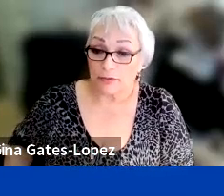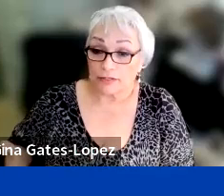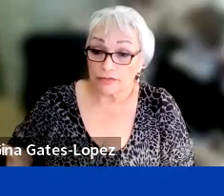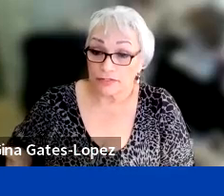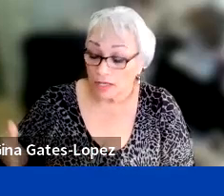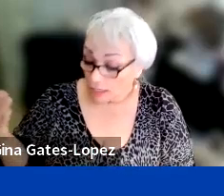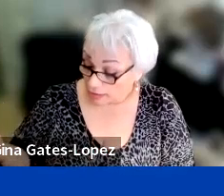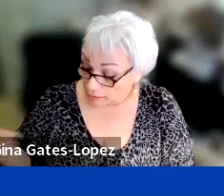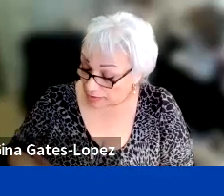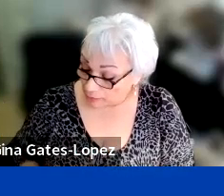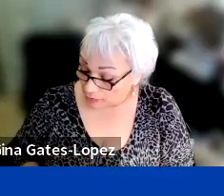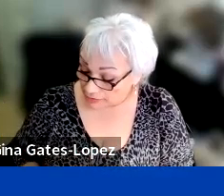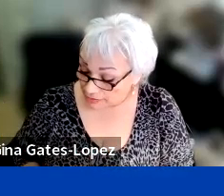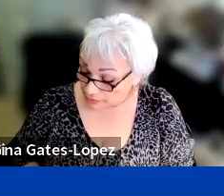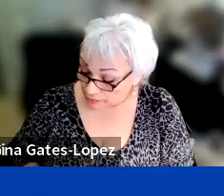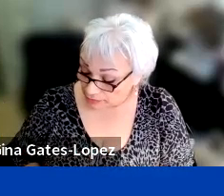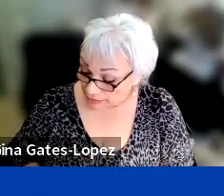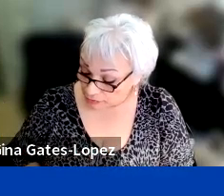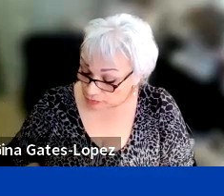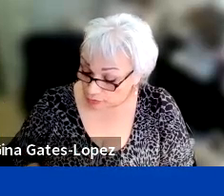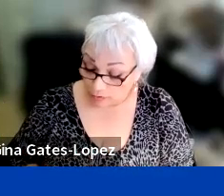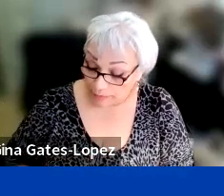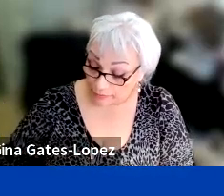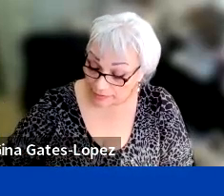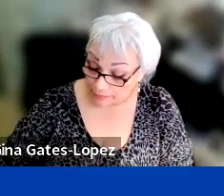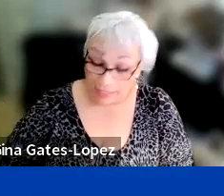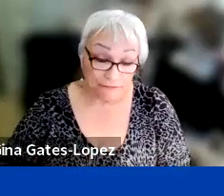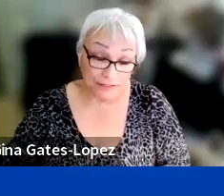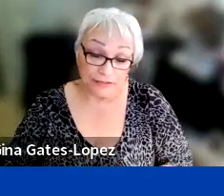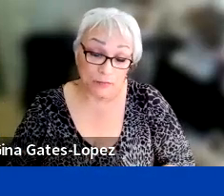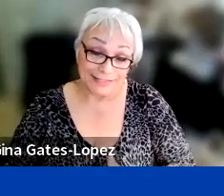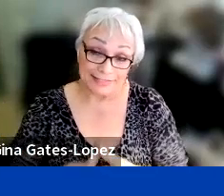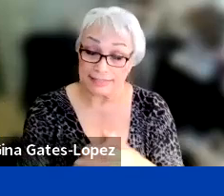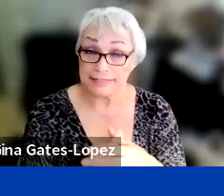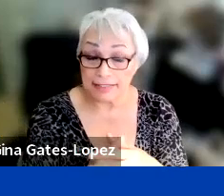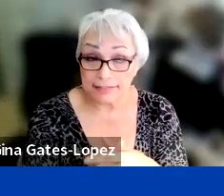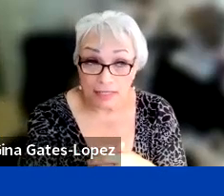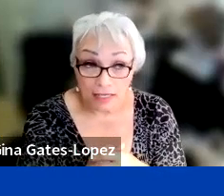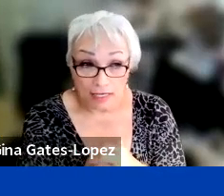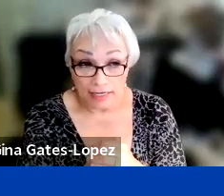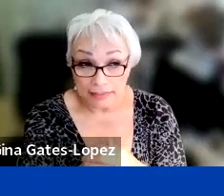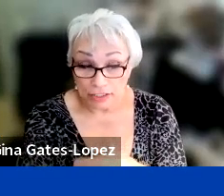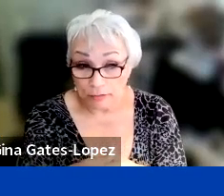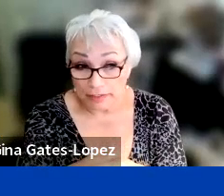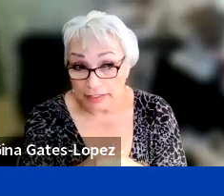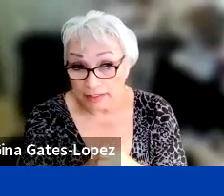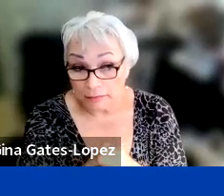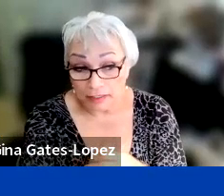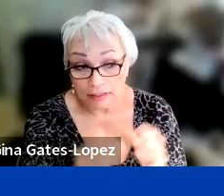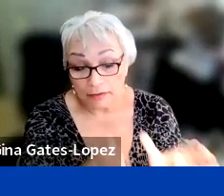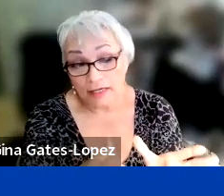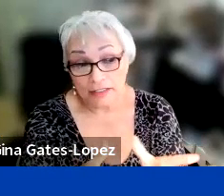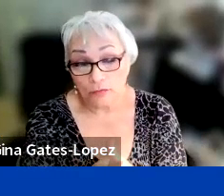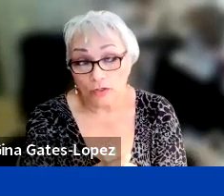is barriers. I wanted to let you know about something I feel that was a success. I had a gentleman